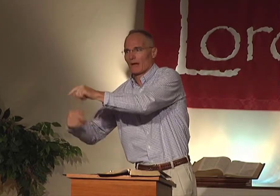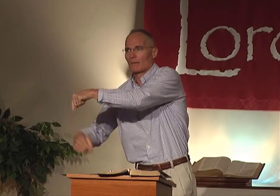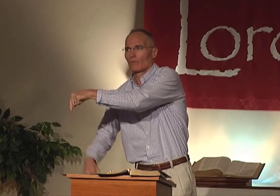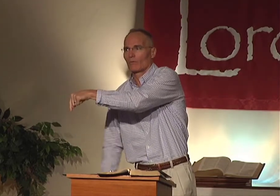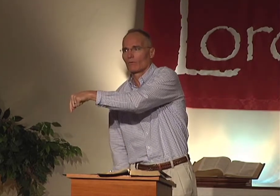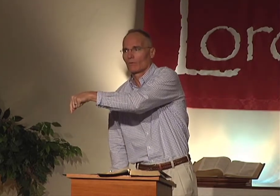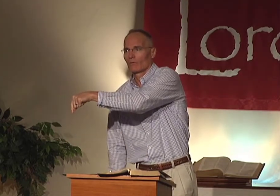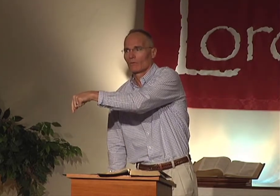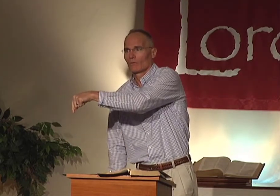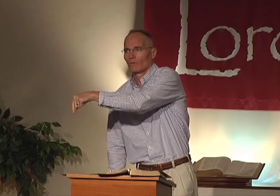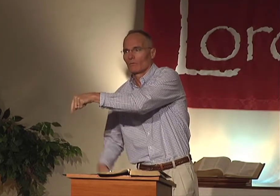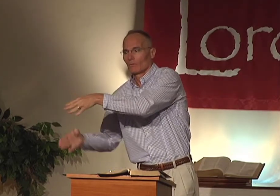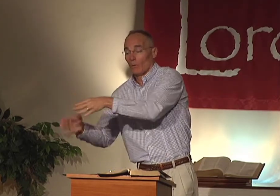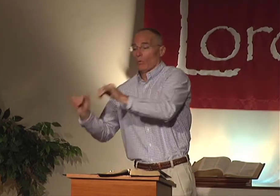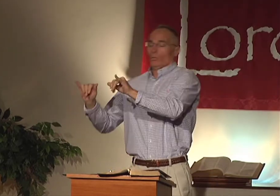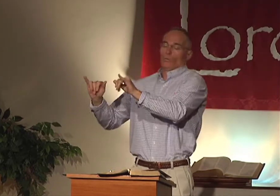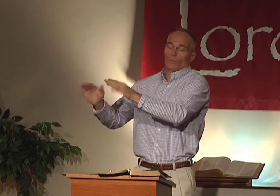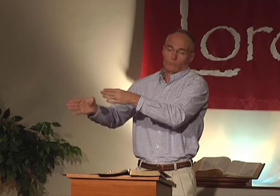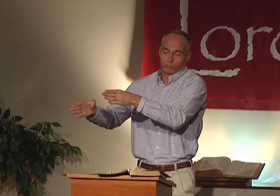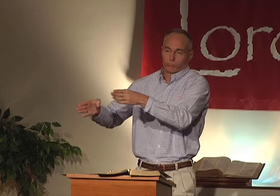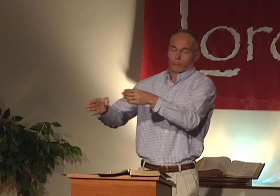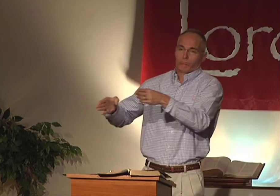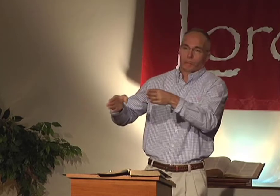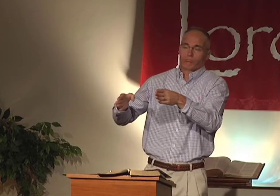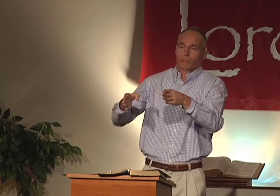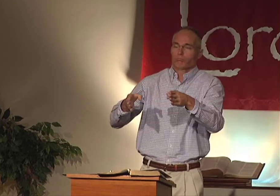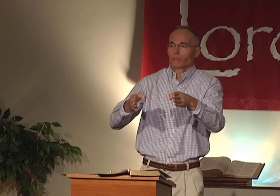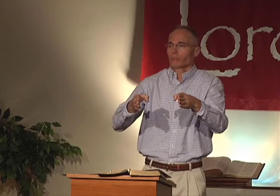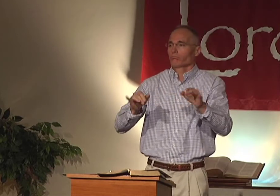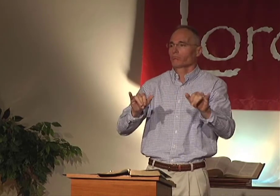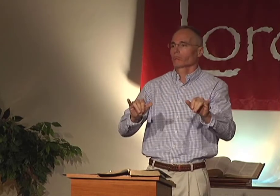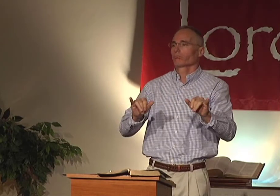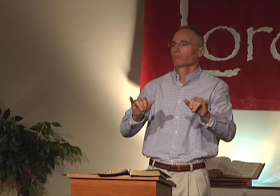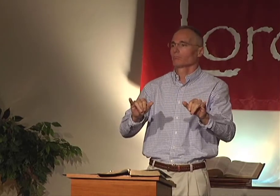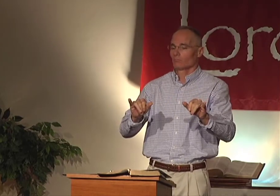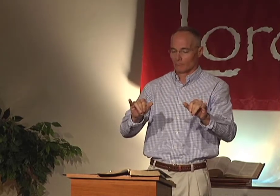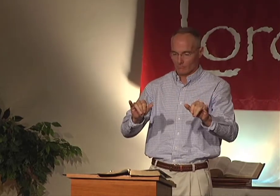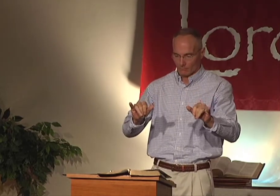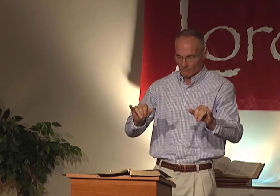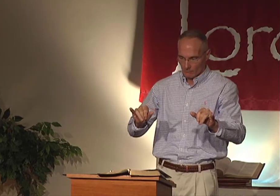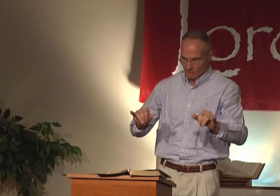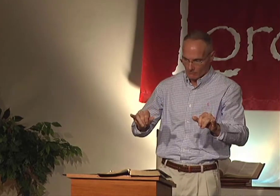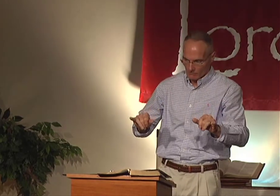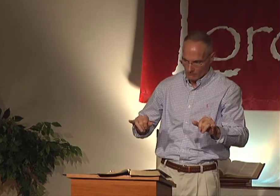boundary is right there. That's the Bible. Oh, and we go back. Get back on path.